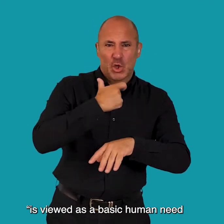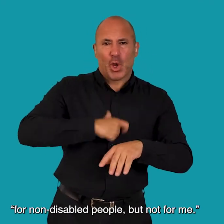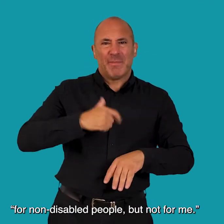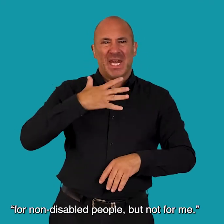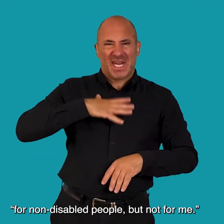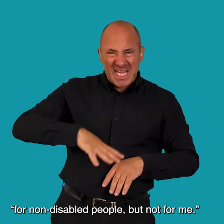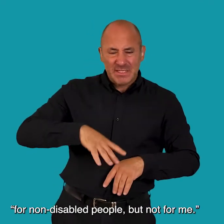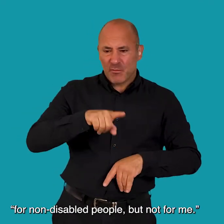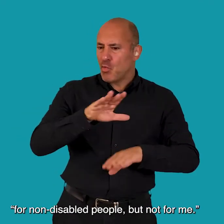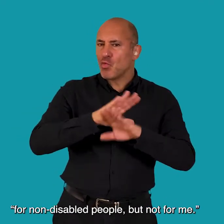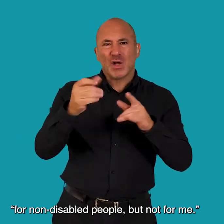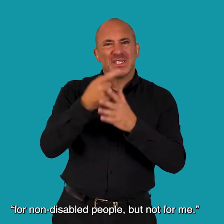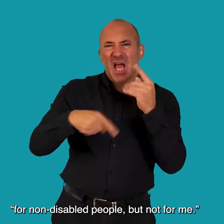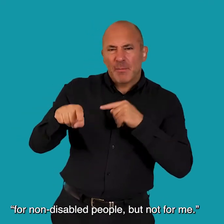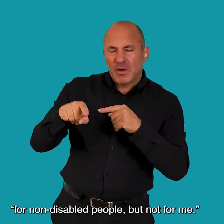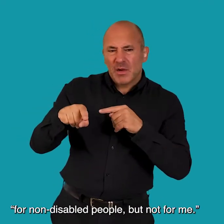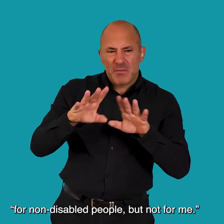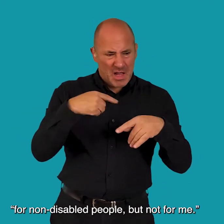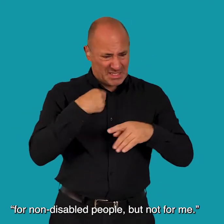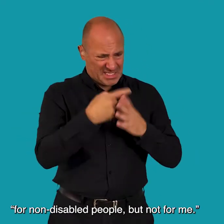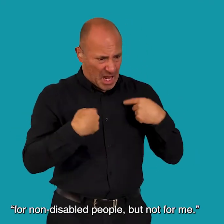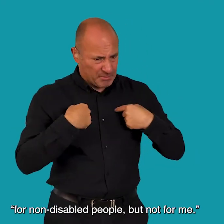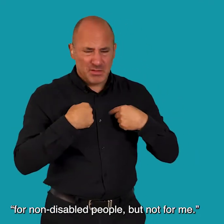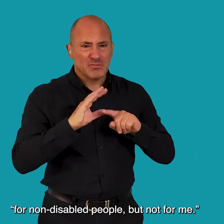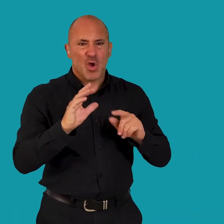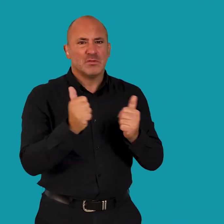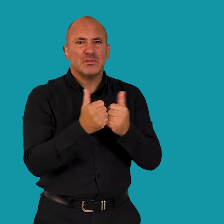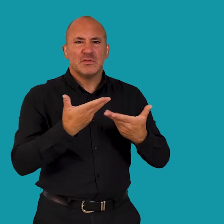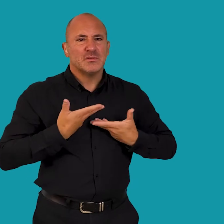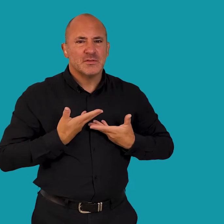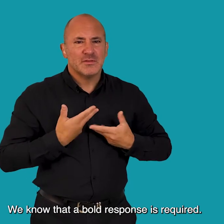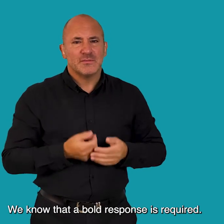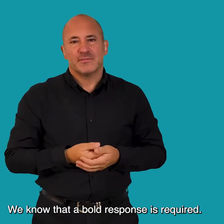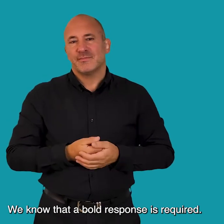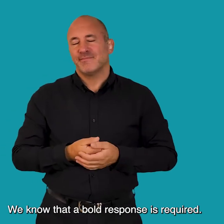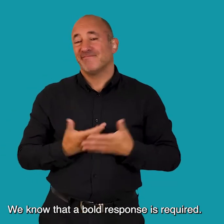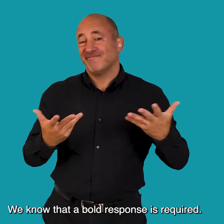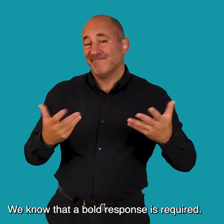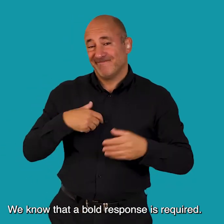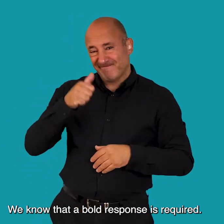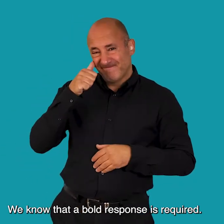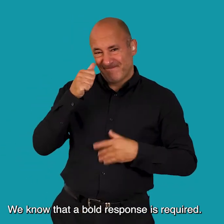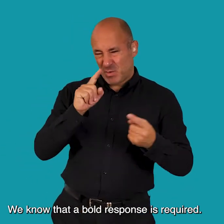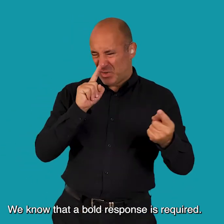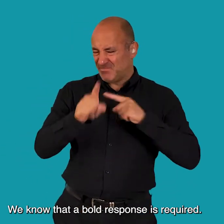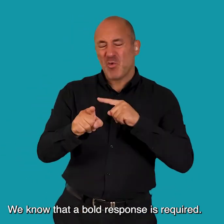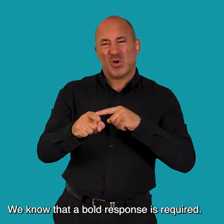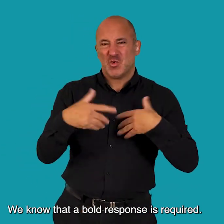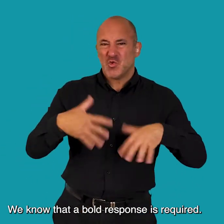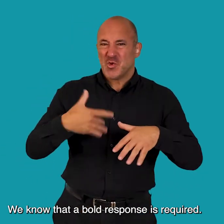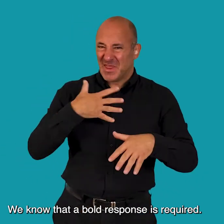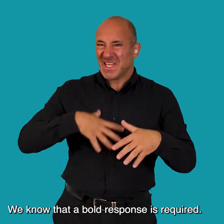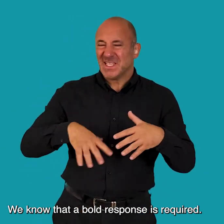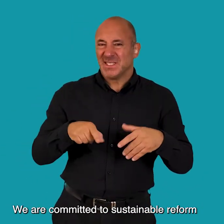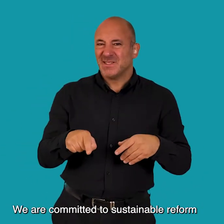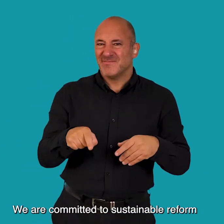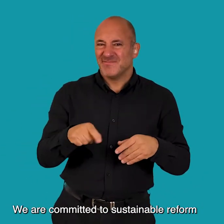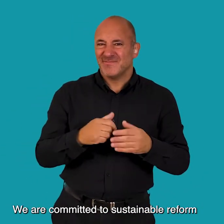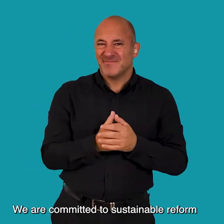for non-disabled people, but not for me." We know that a bold response is required. We are committed